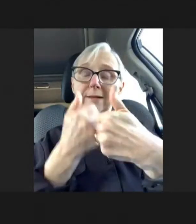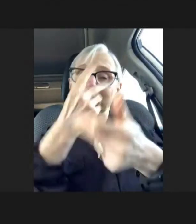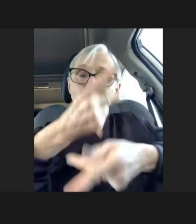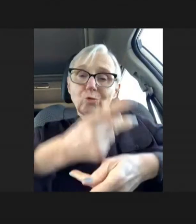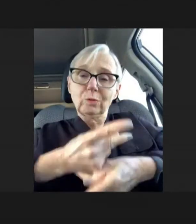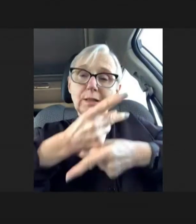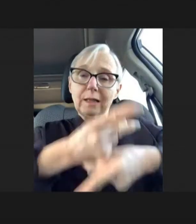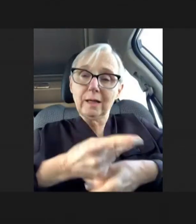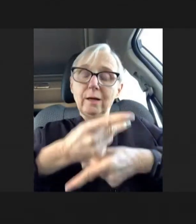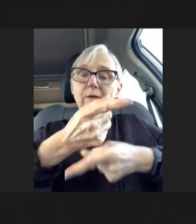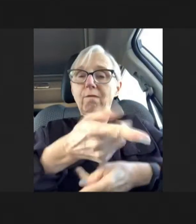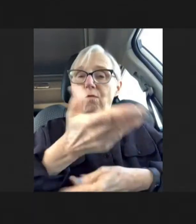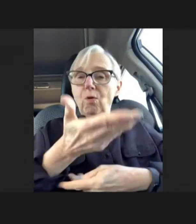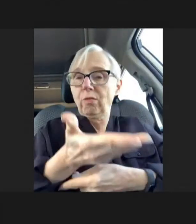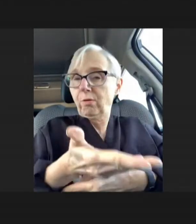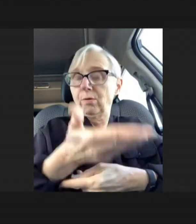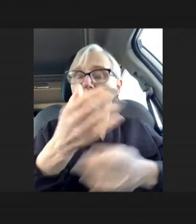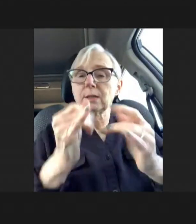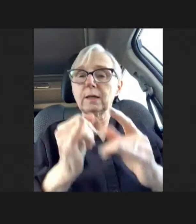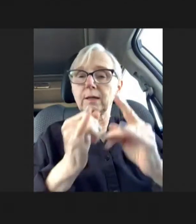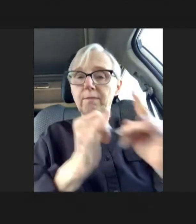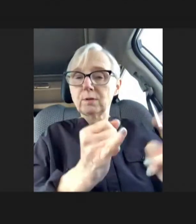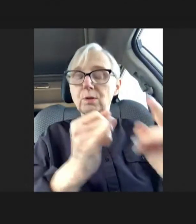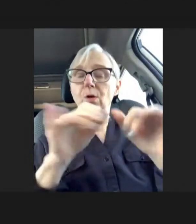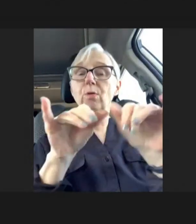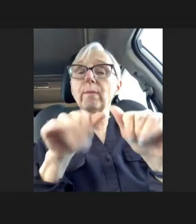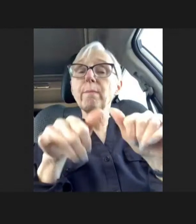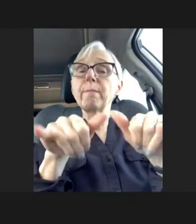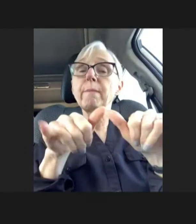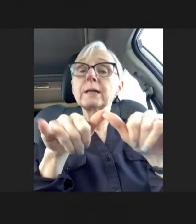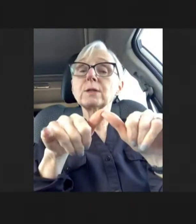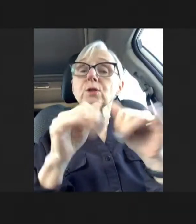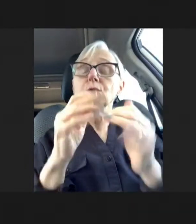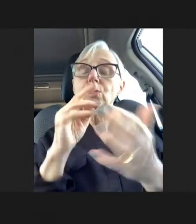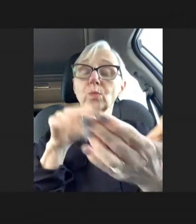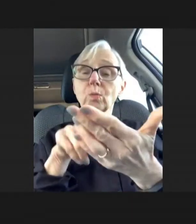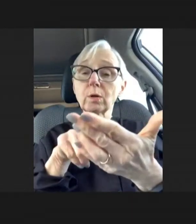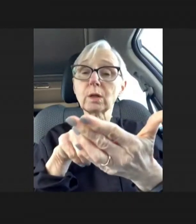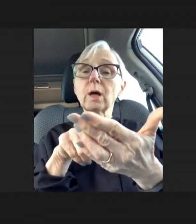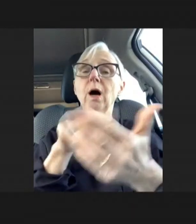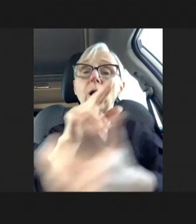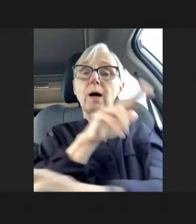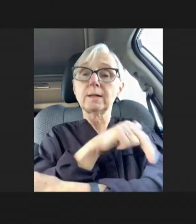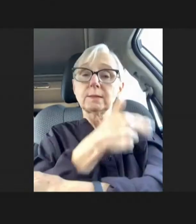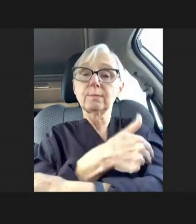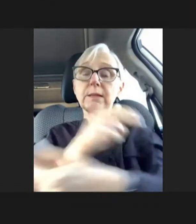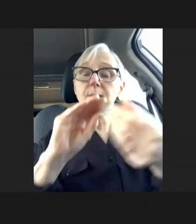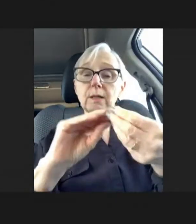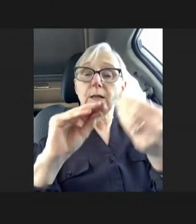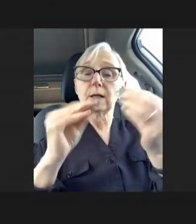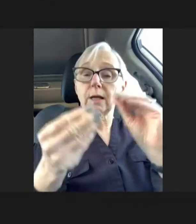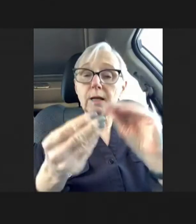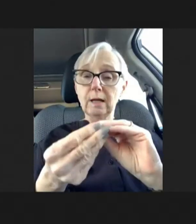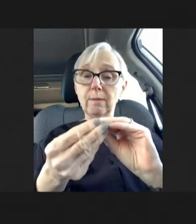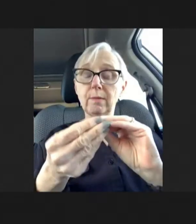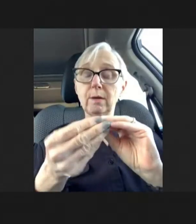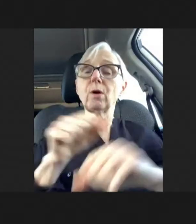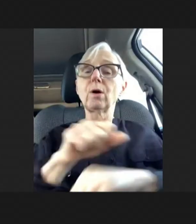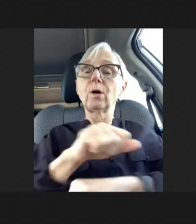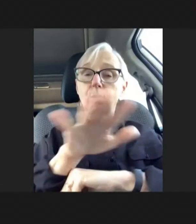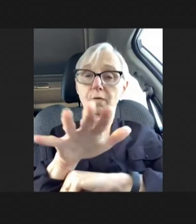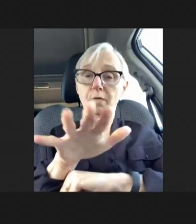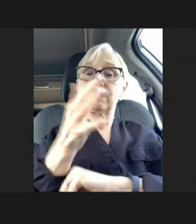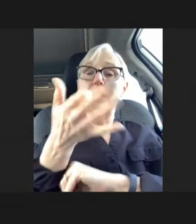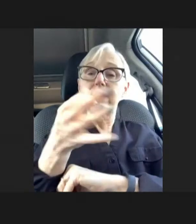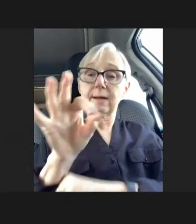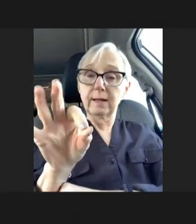individuals. So two measures that we're looking at right now. So obviously the hospitalization numbers, COVID-19 specific hospitalization numbers,